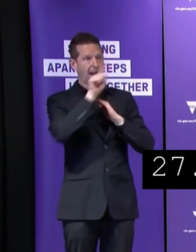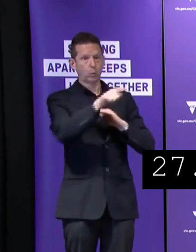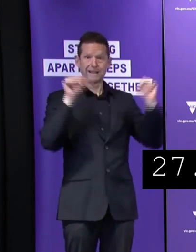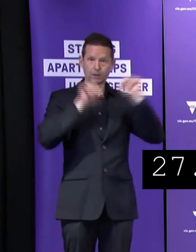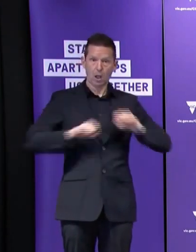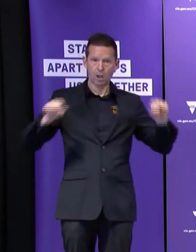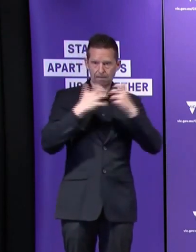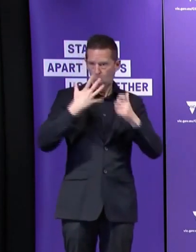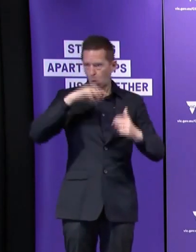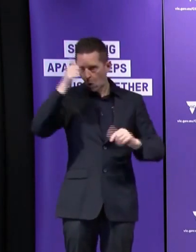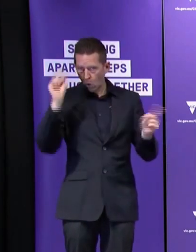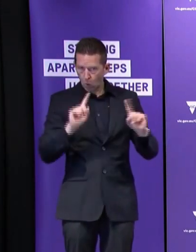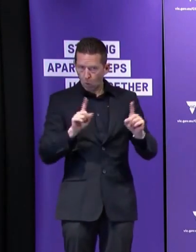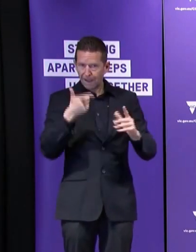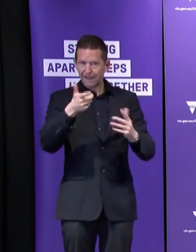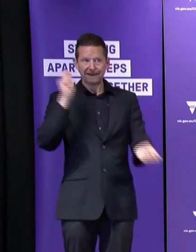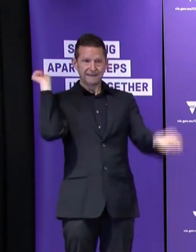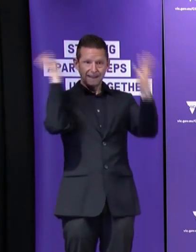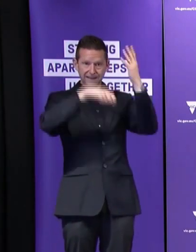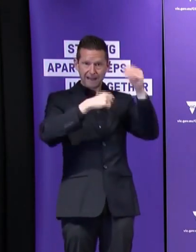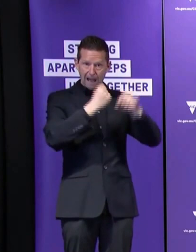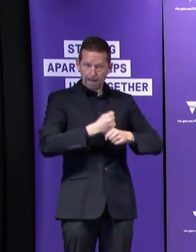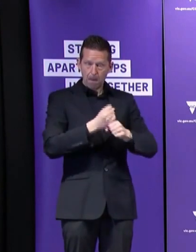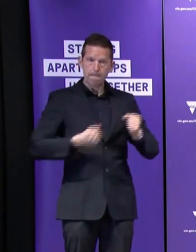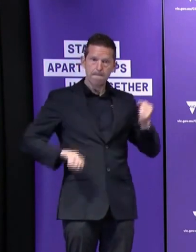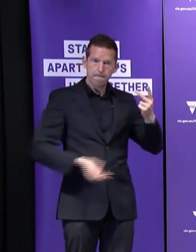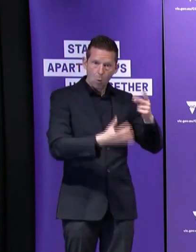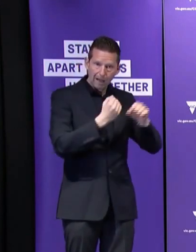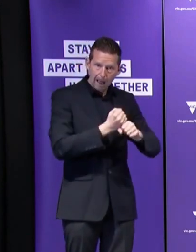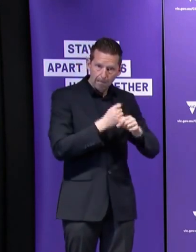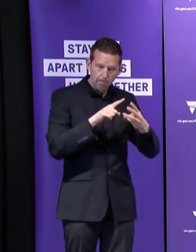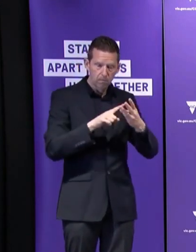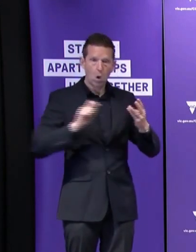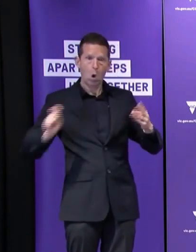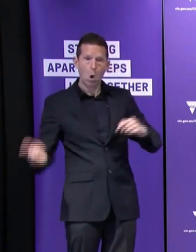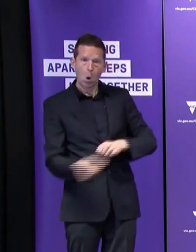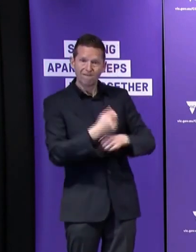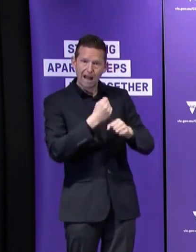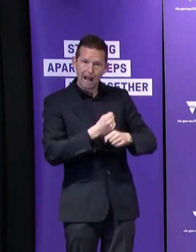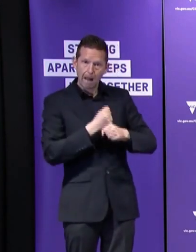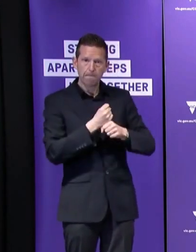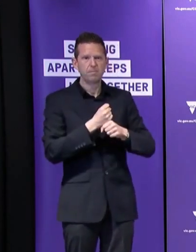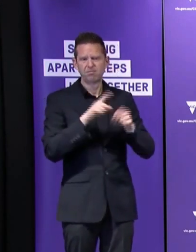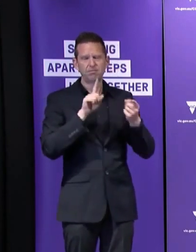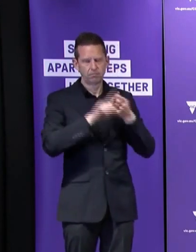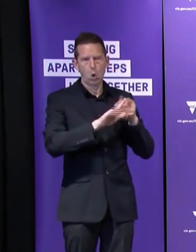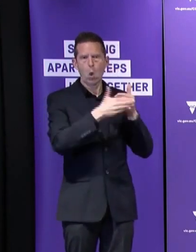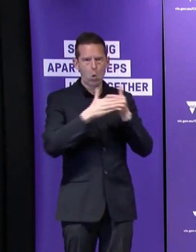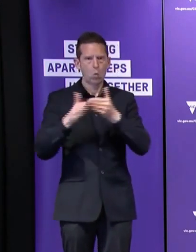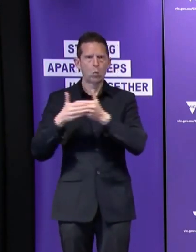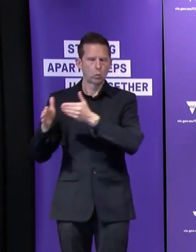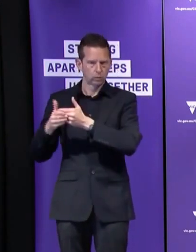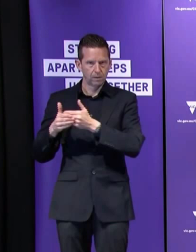people. Facilities such as tennis clubs, bowls clubs and golf clubs remain closed. Outdoor